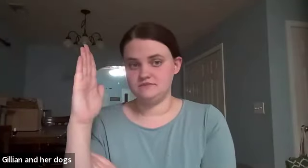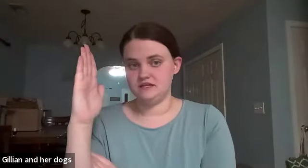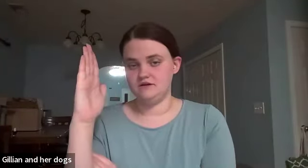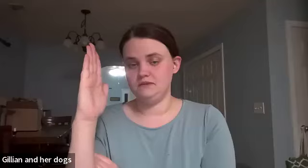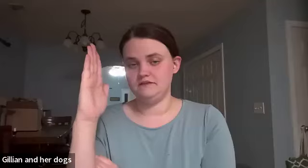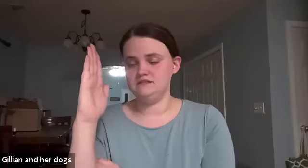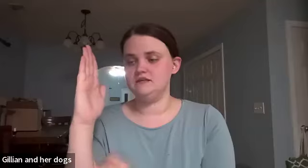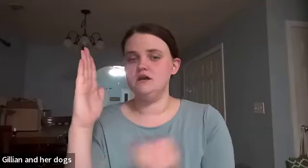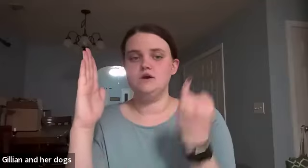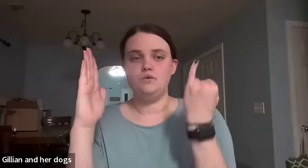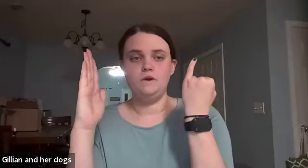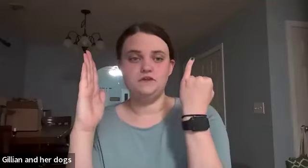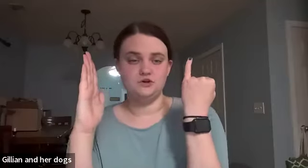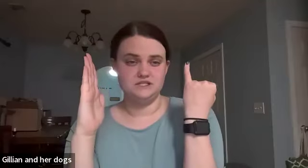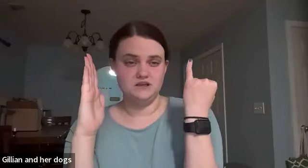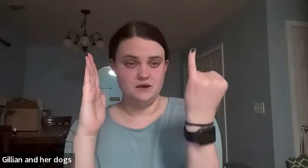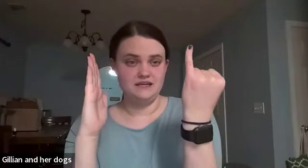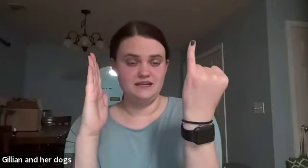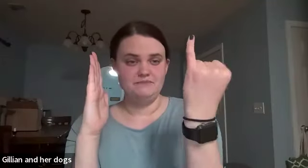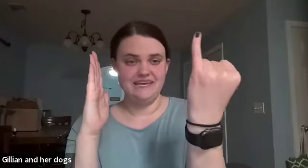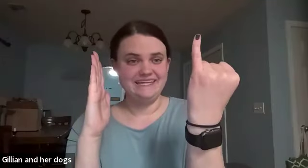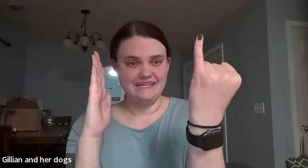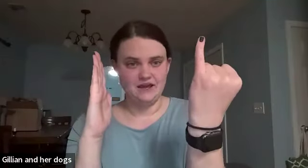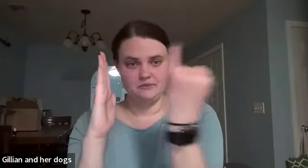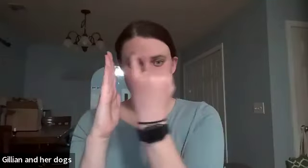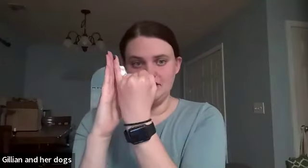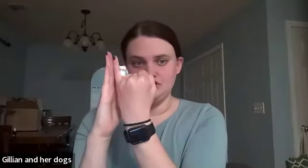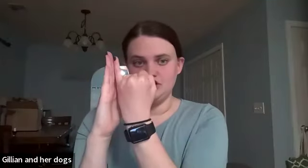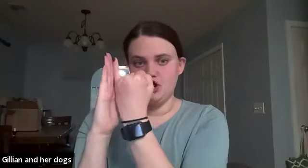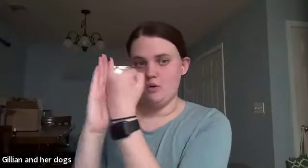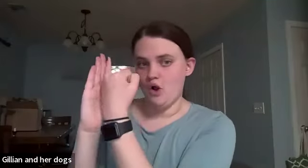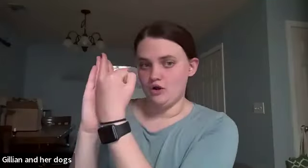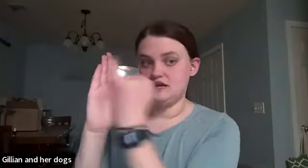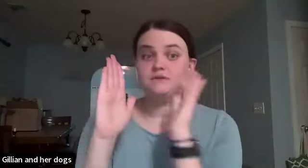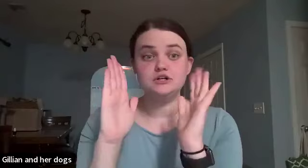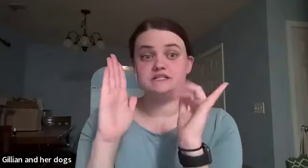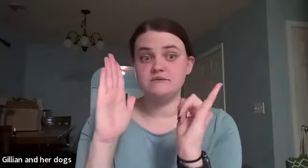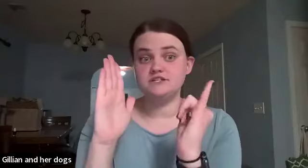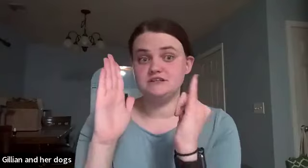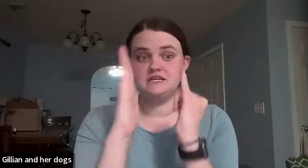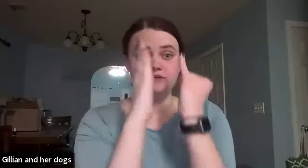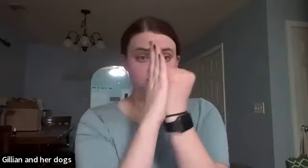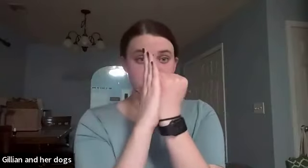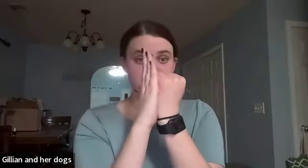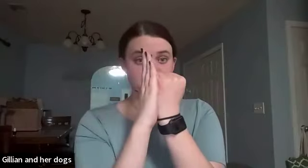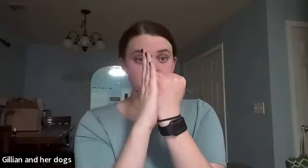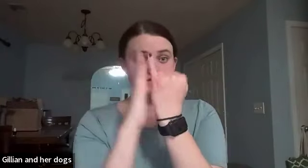palm side up like this with your dominant pinky up. And you're going to go art. I'm going to turn it sideways so you can see it, but you typically leave it like